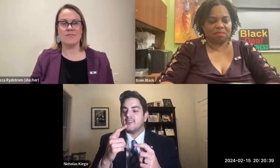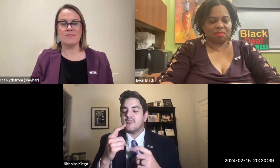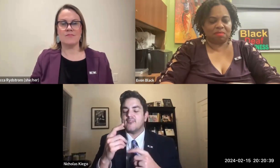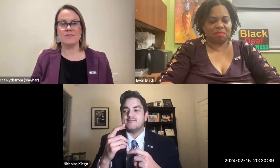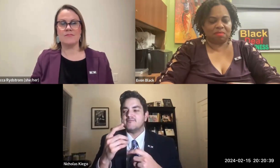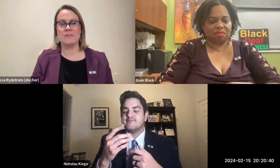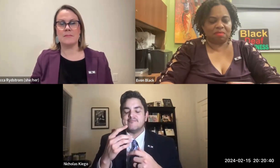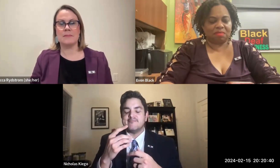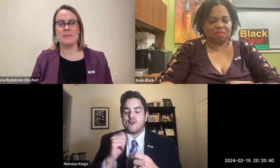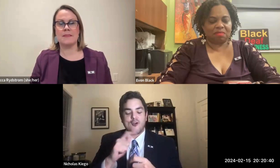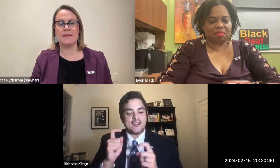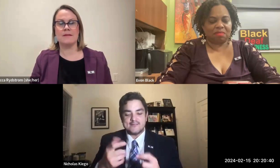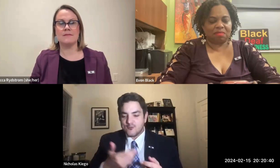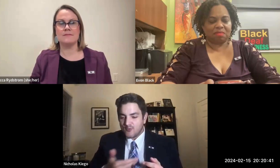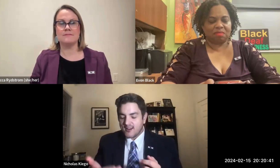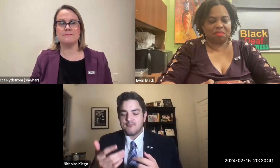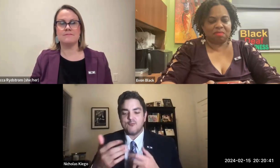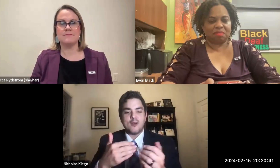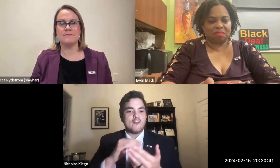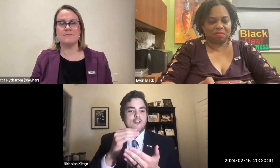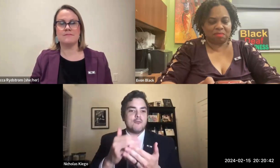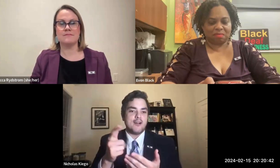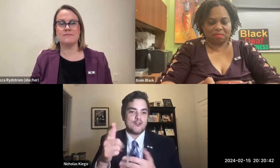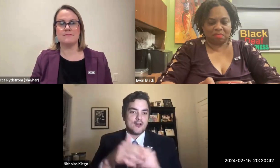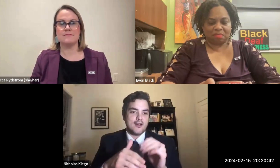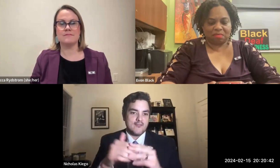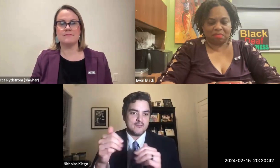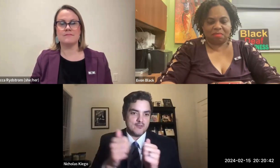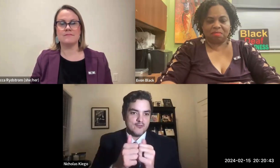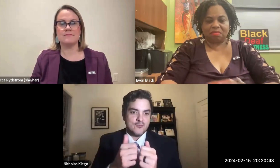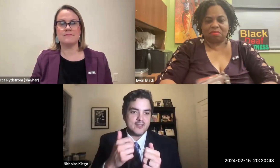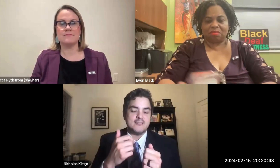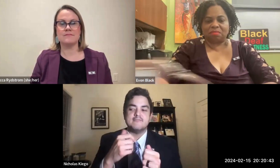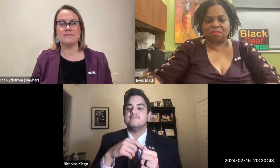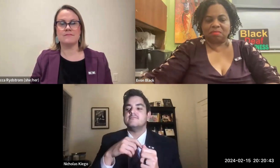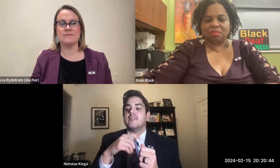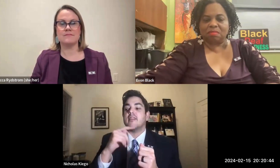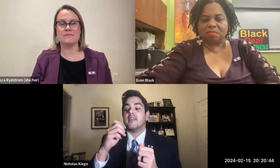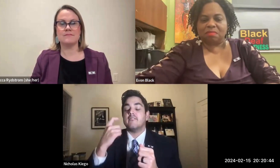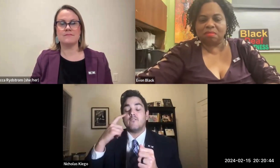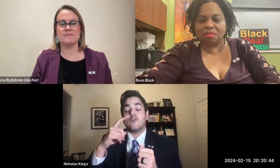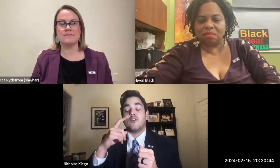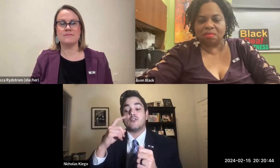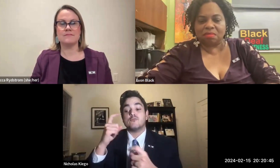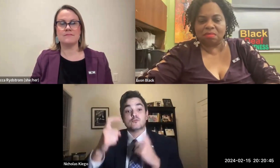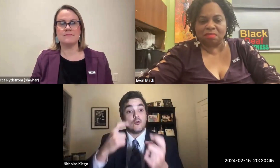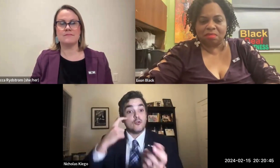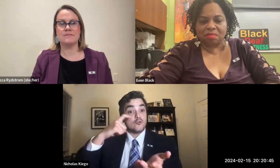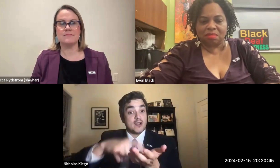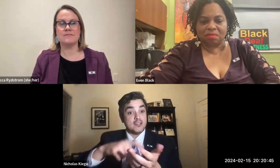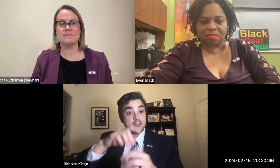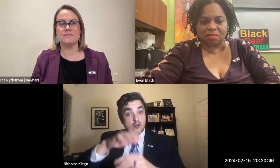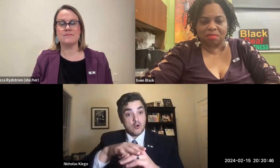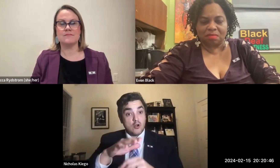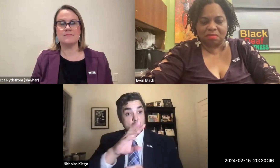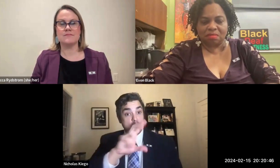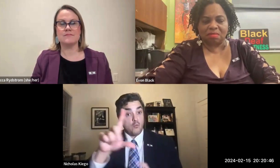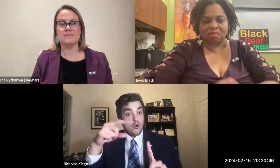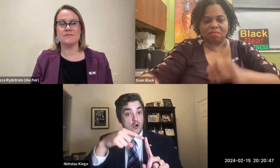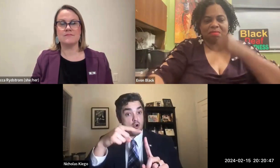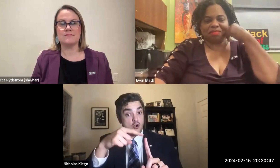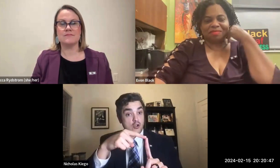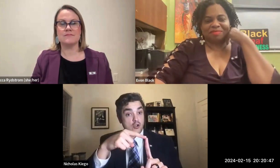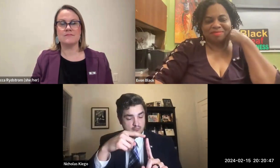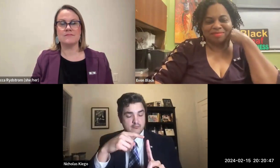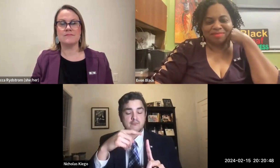that donation can occur, and we can discuss that with you. Again, all donations are welcome. You're free